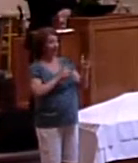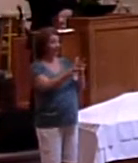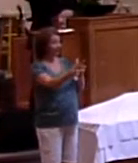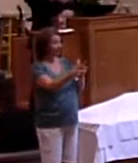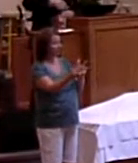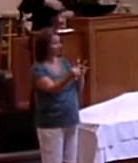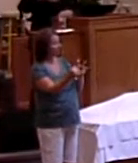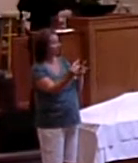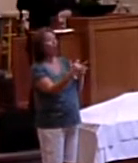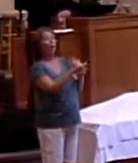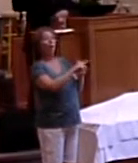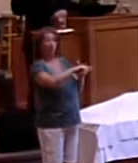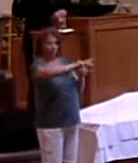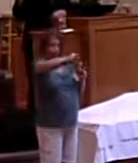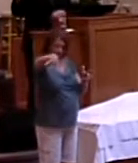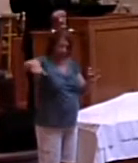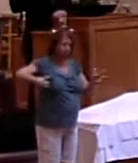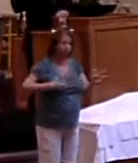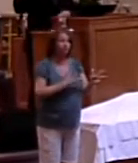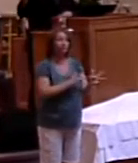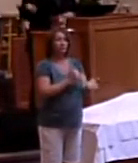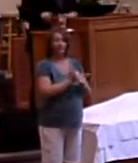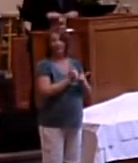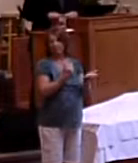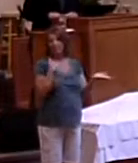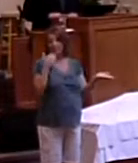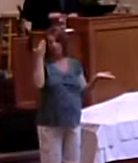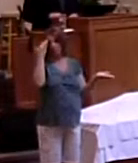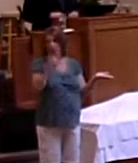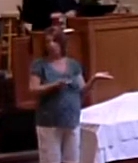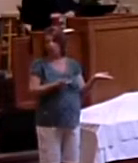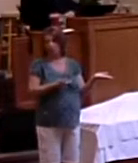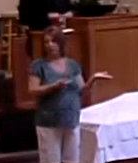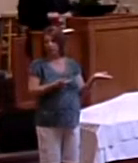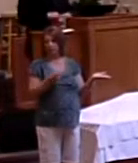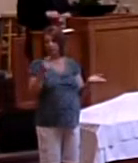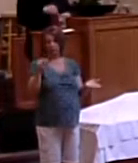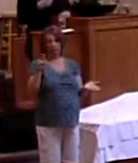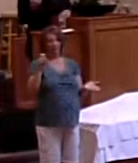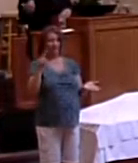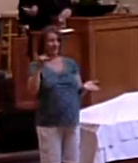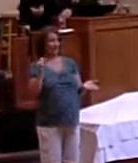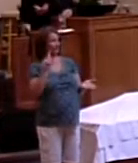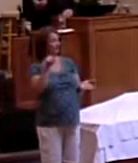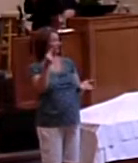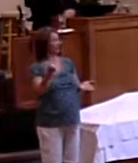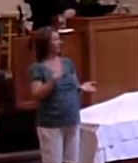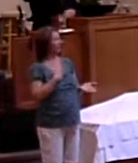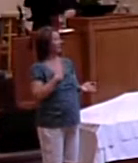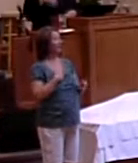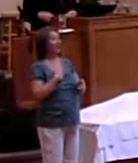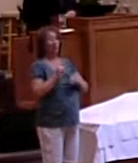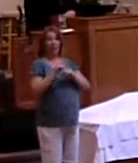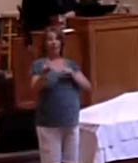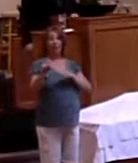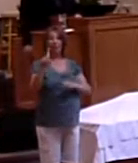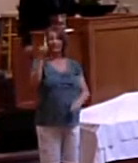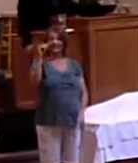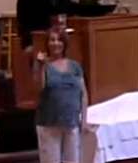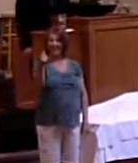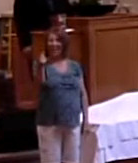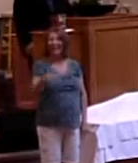past Travis, you know, and he's in his blue truck, kind of broke down on the side of the road, I would think, I'd call DJ and say, would you go help?